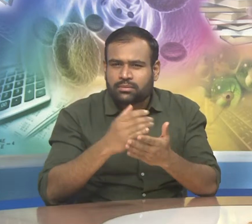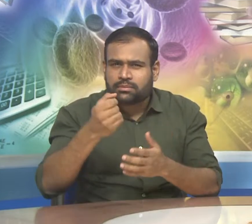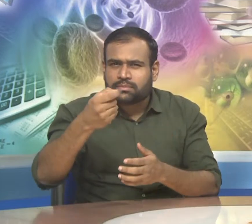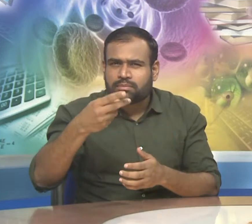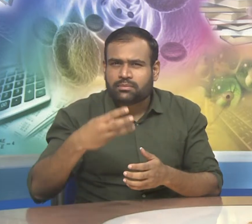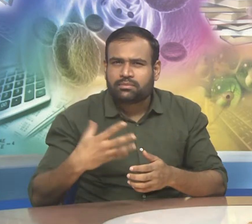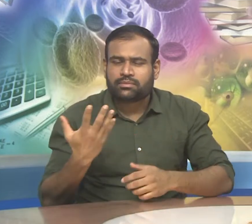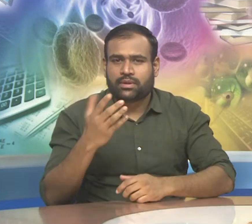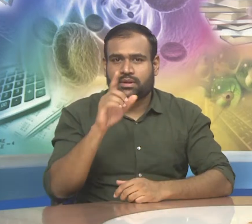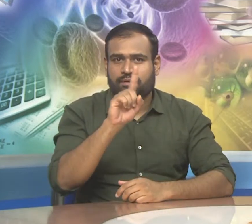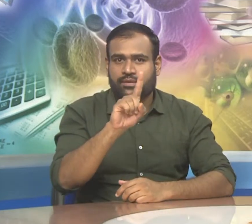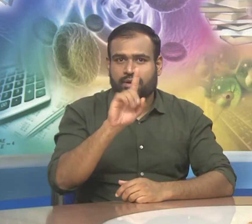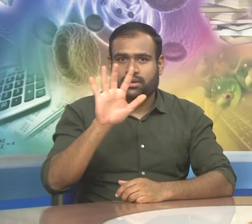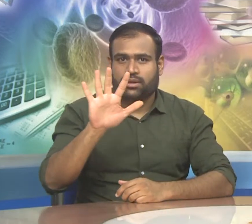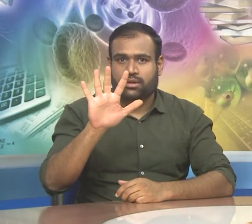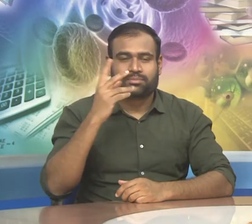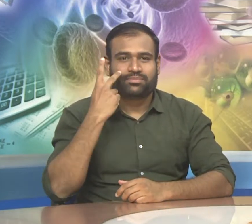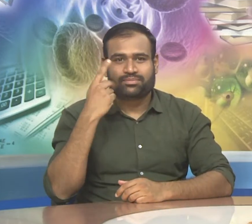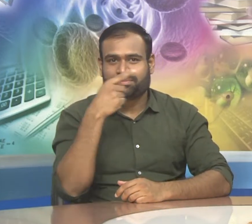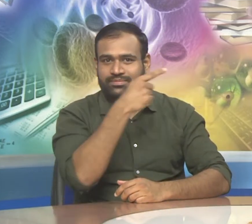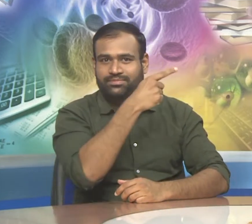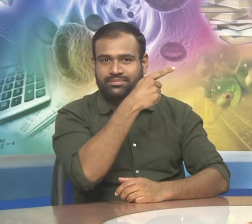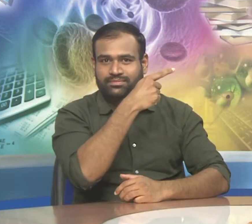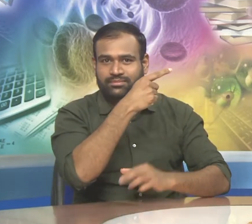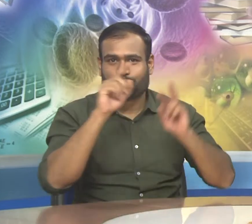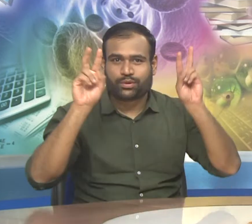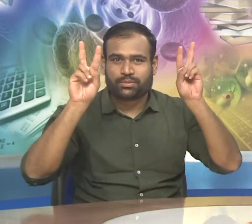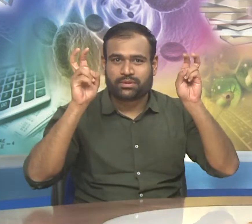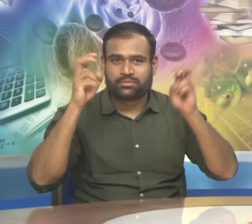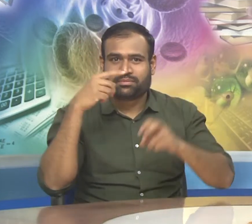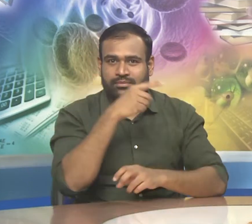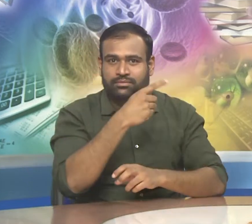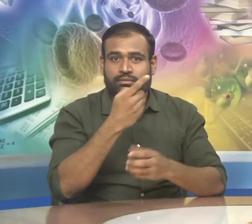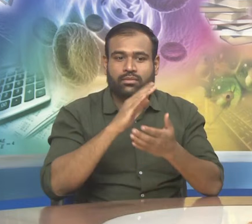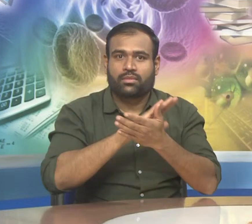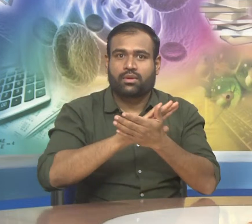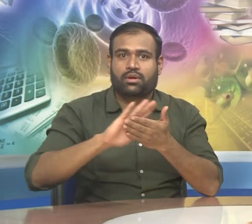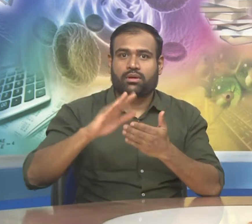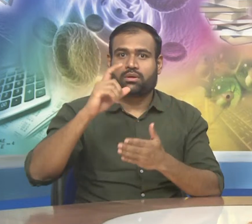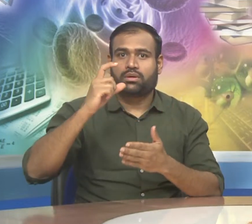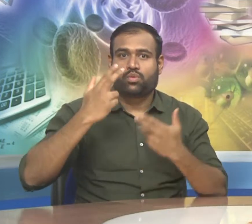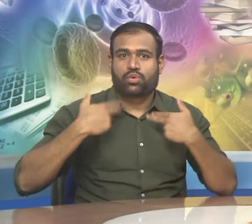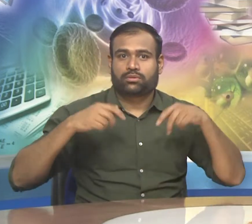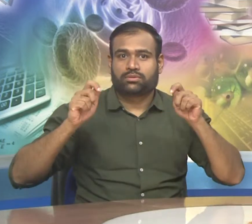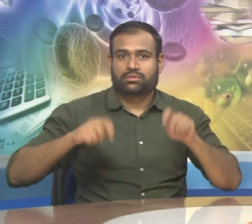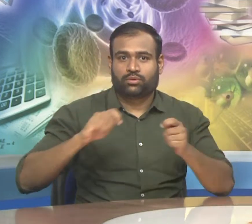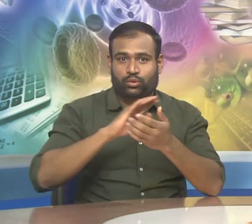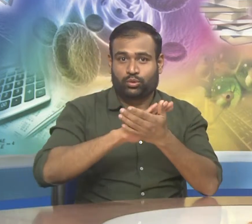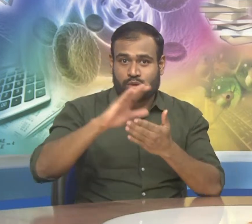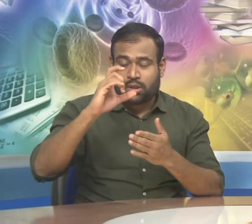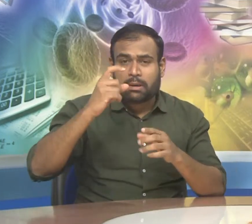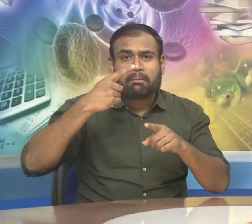module number 3, chapter number 15, High Courts and Subordinate